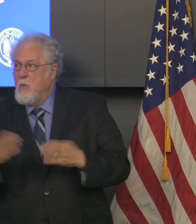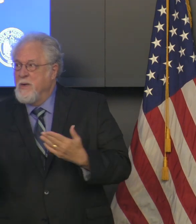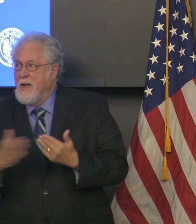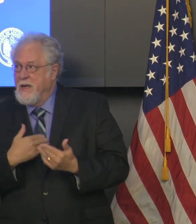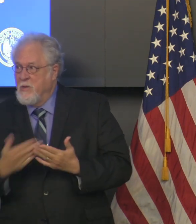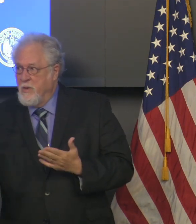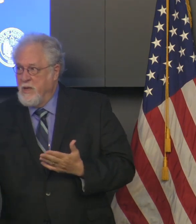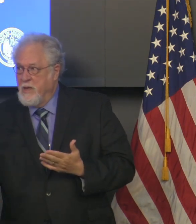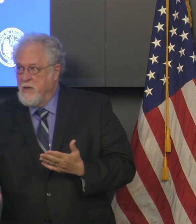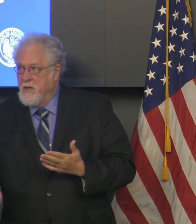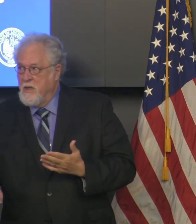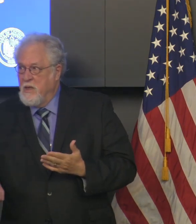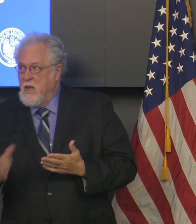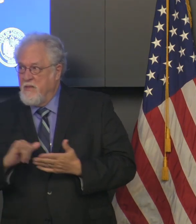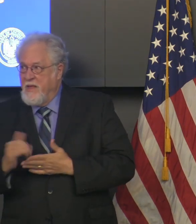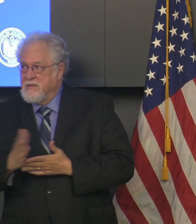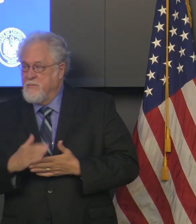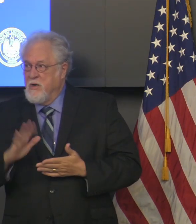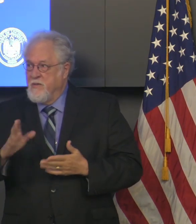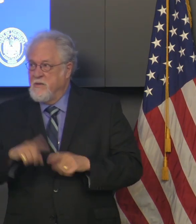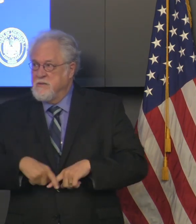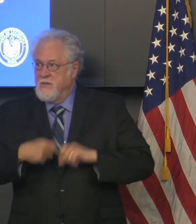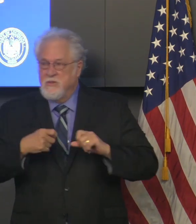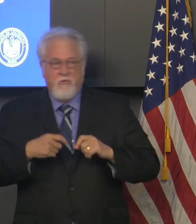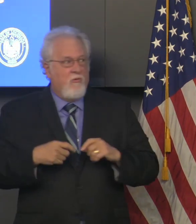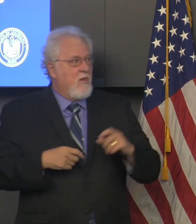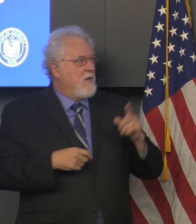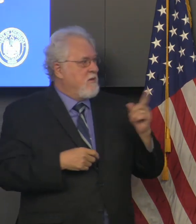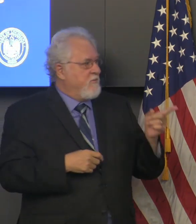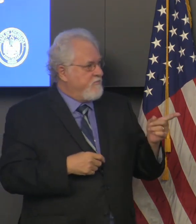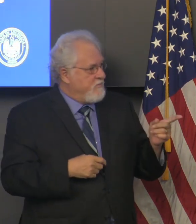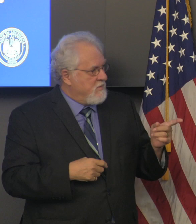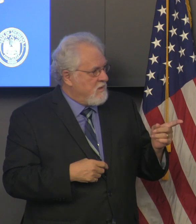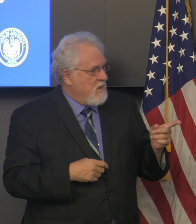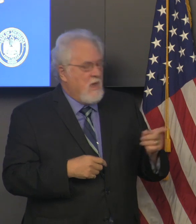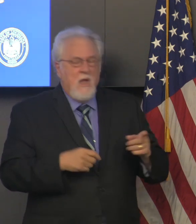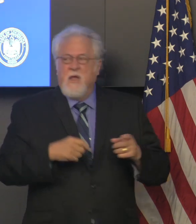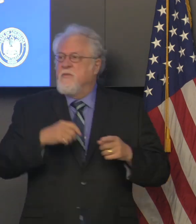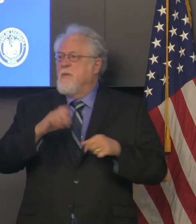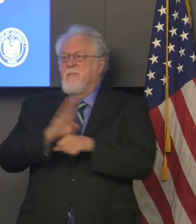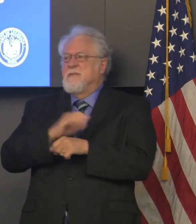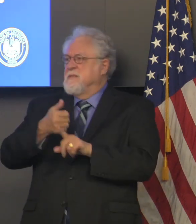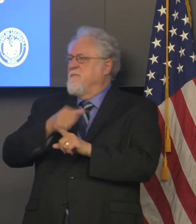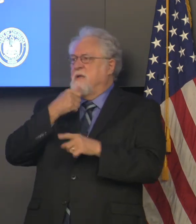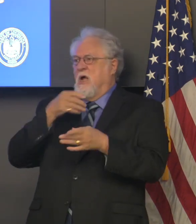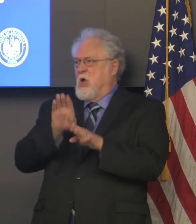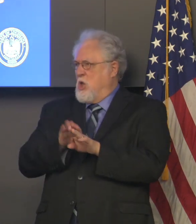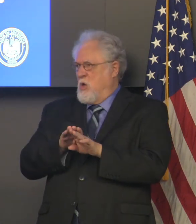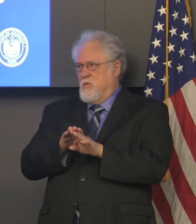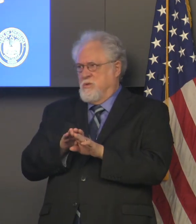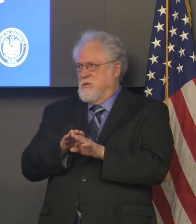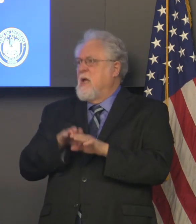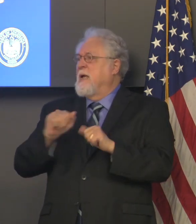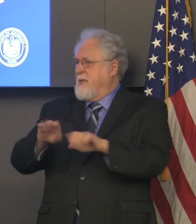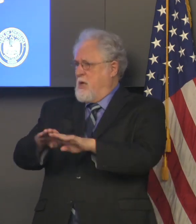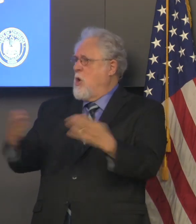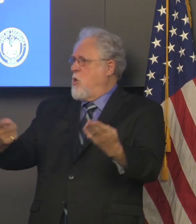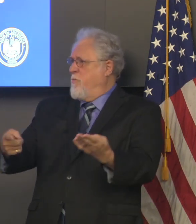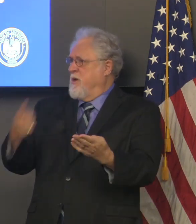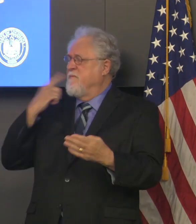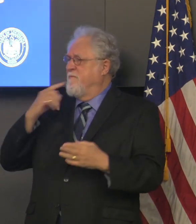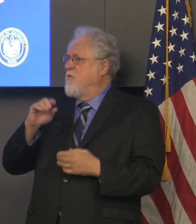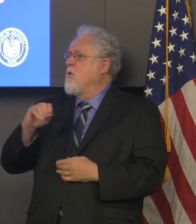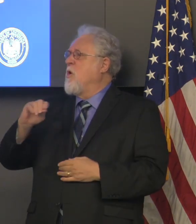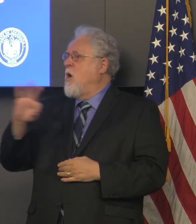anyways, is that part of their The suspension? businesses aren't closed, they're closed to on premises. Right. So so the business can be open for